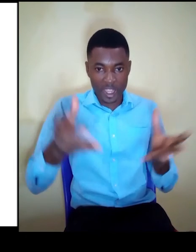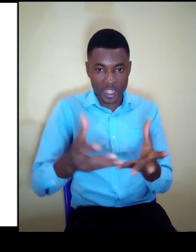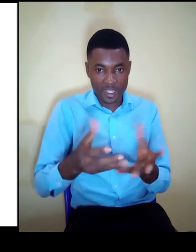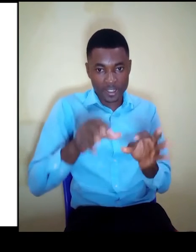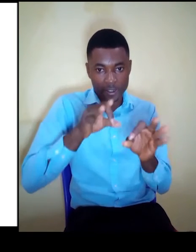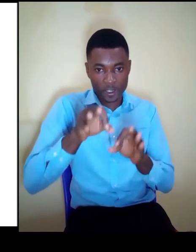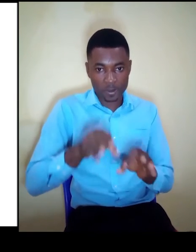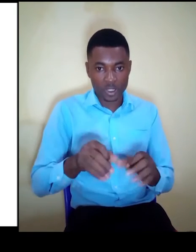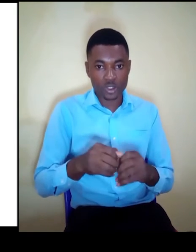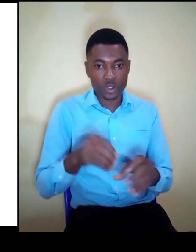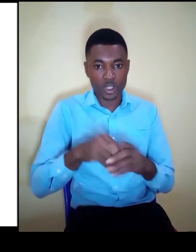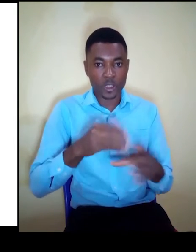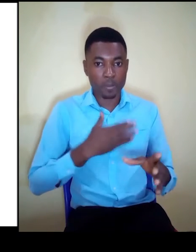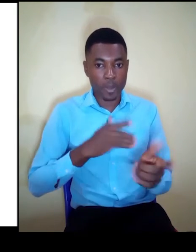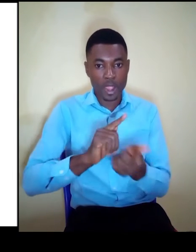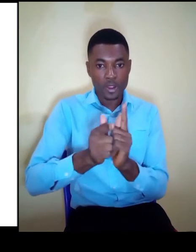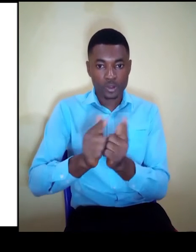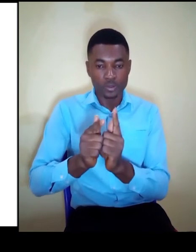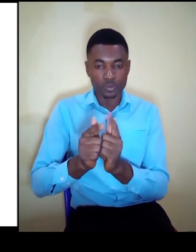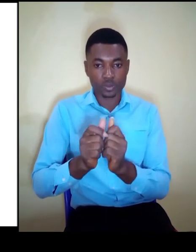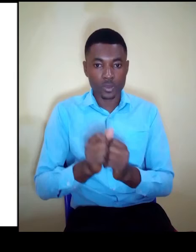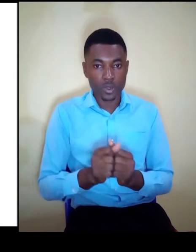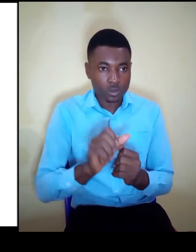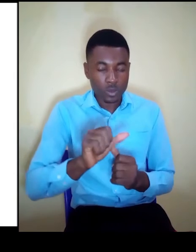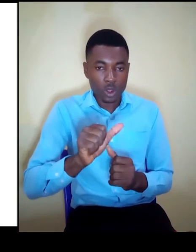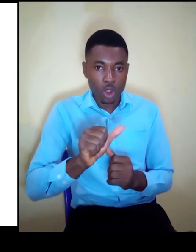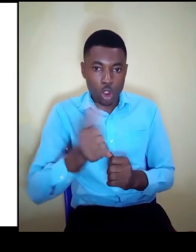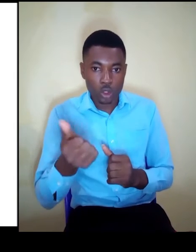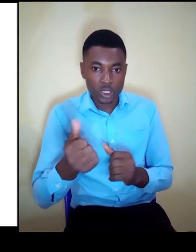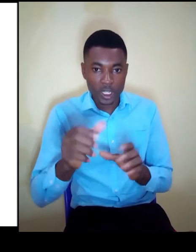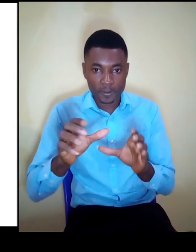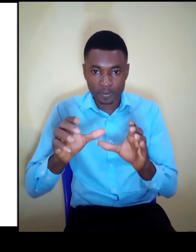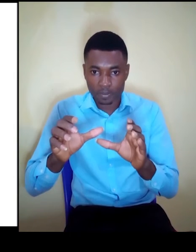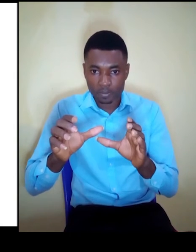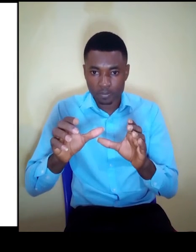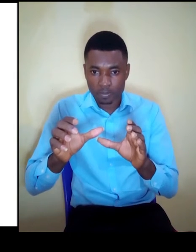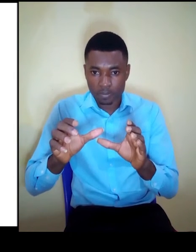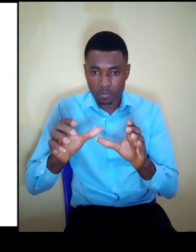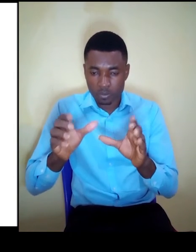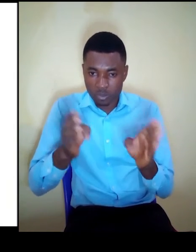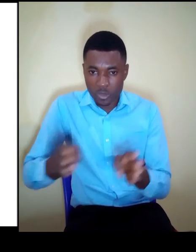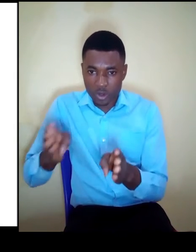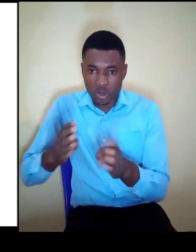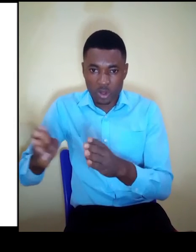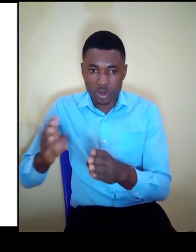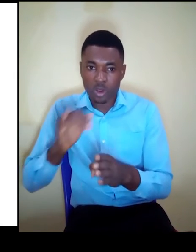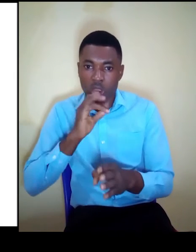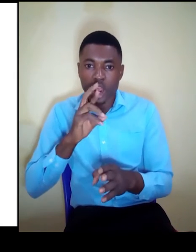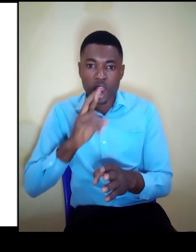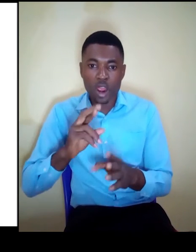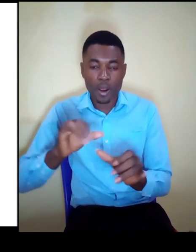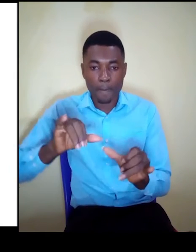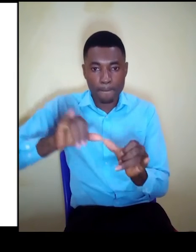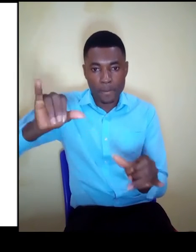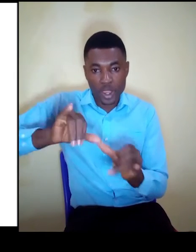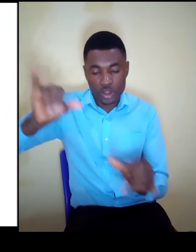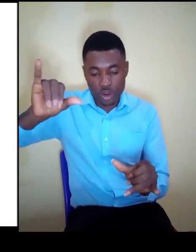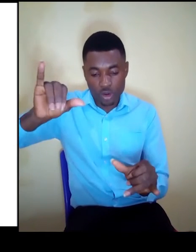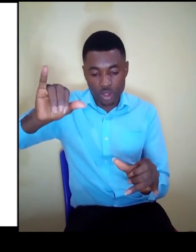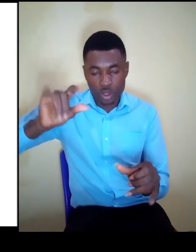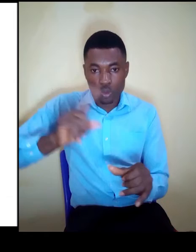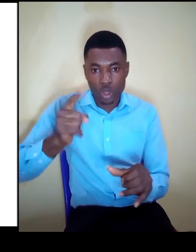Other strategies include measuring, where the hand indicates the height or the size of the entity, or